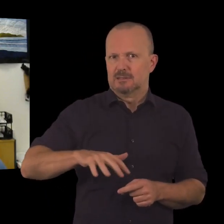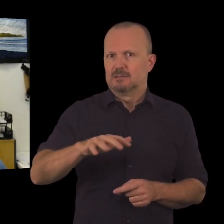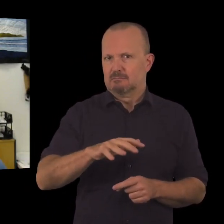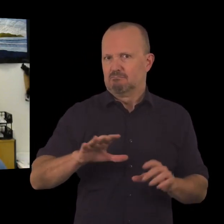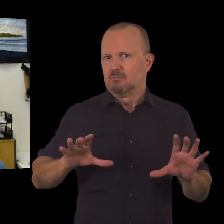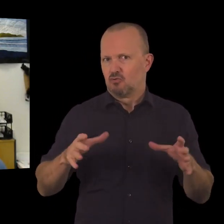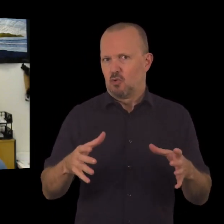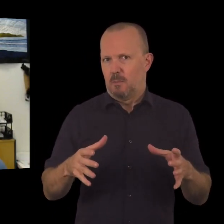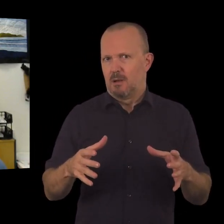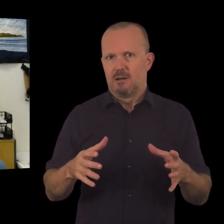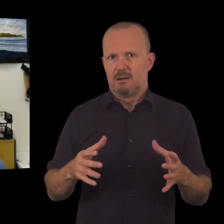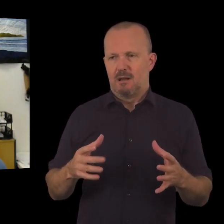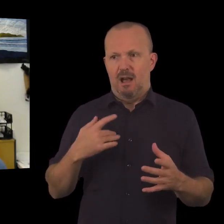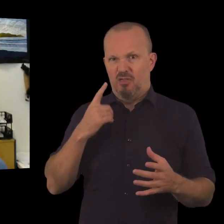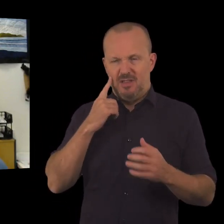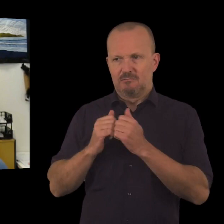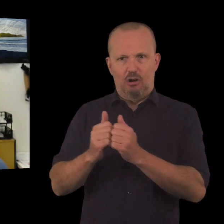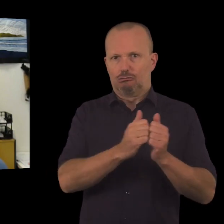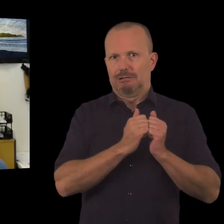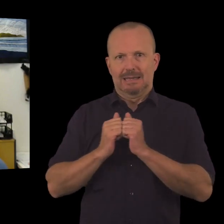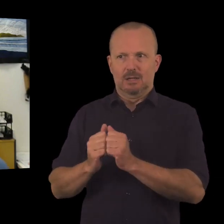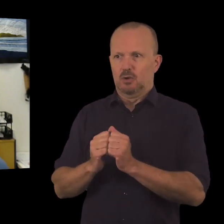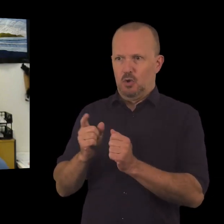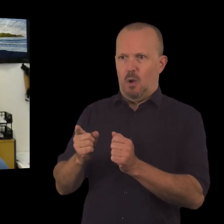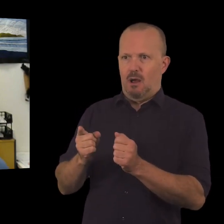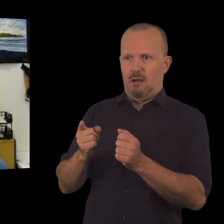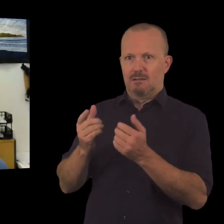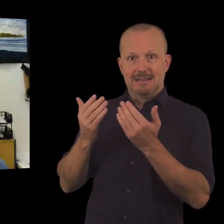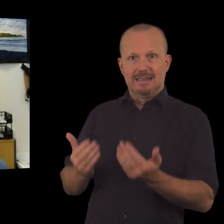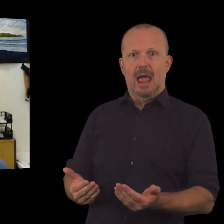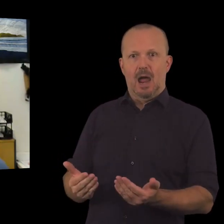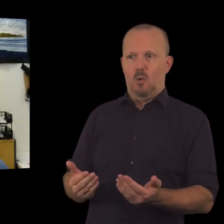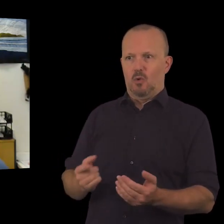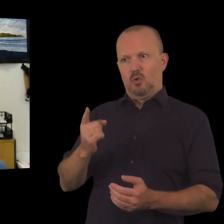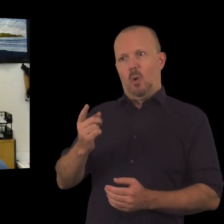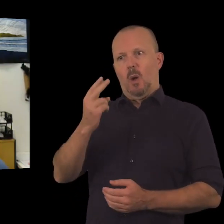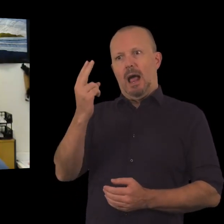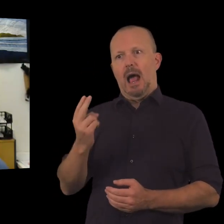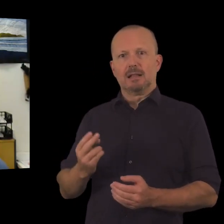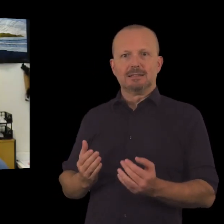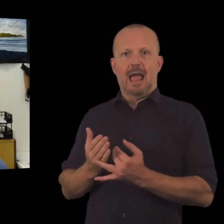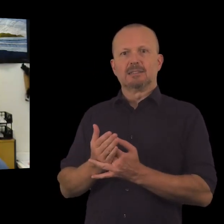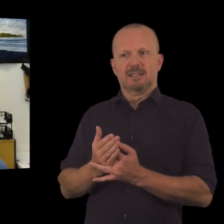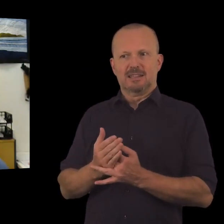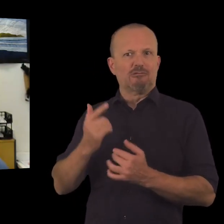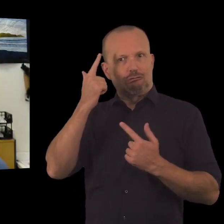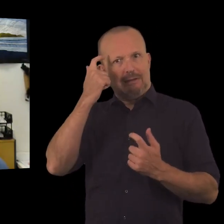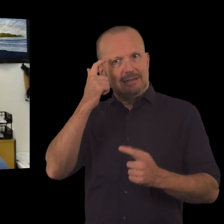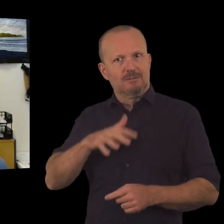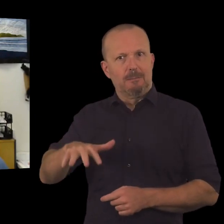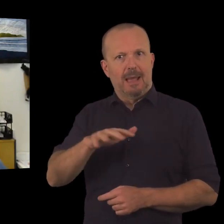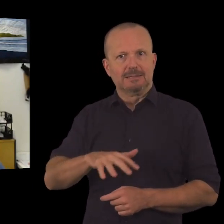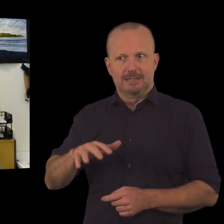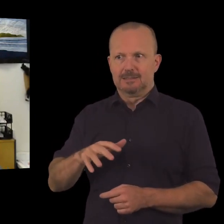think everyone would agree with me that you are now Arts Access and a Creative